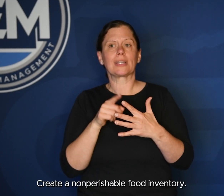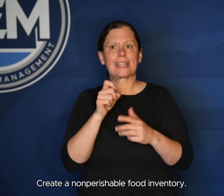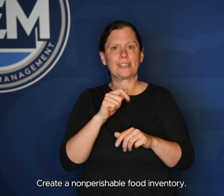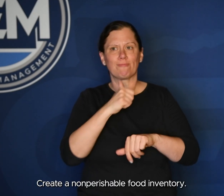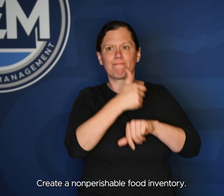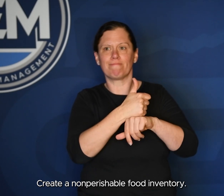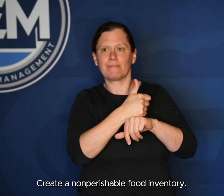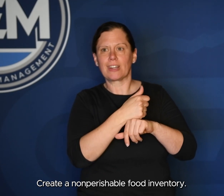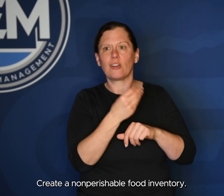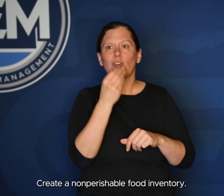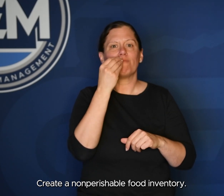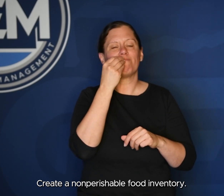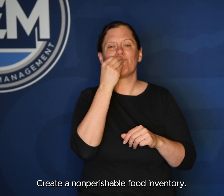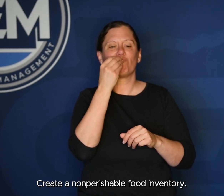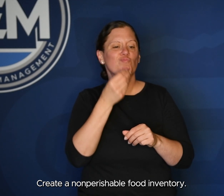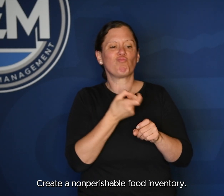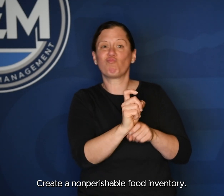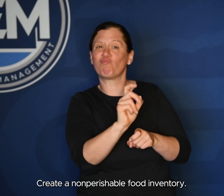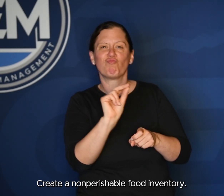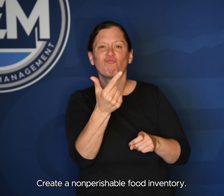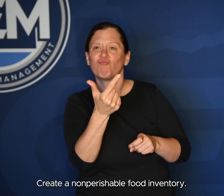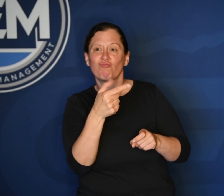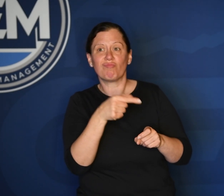Create a non-perishable food inventory.